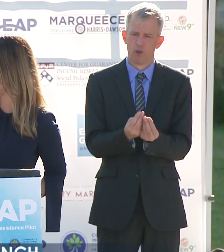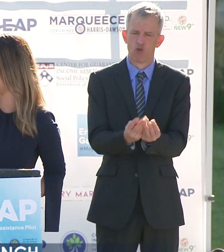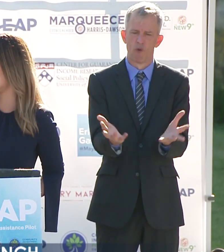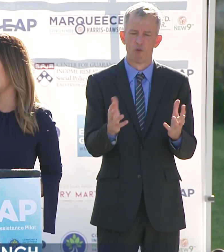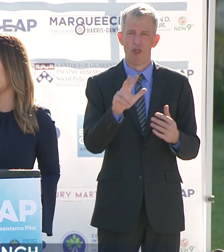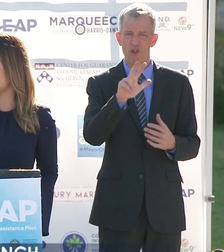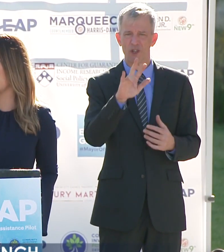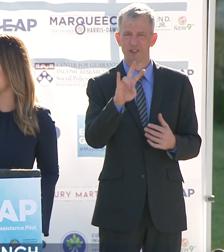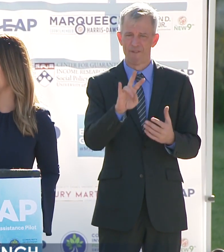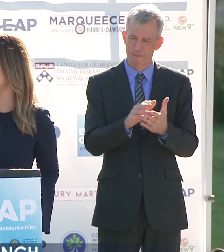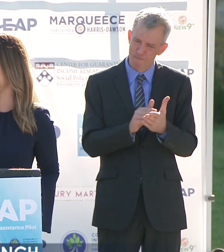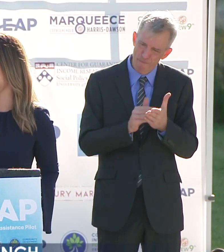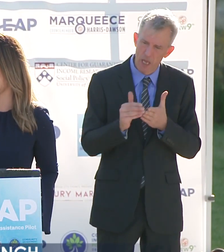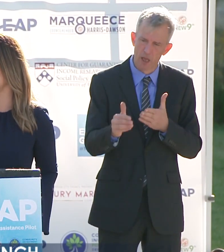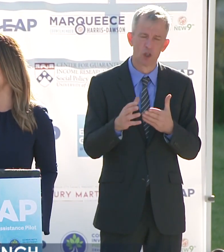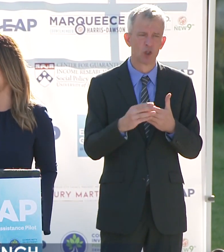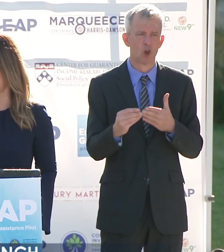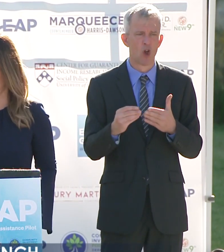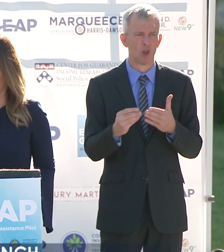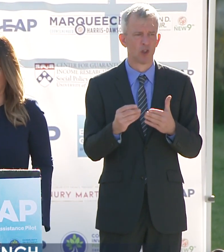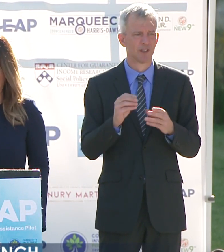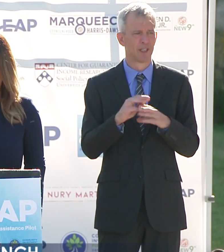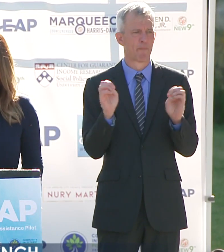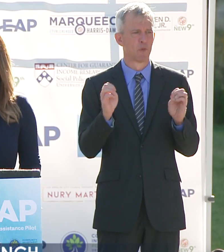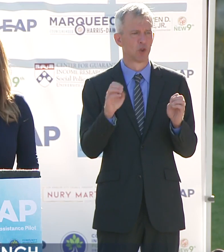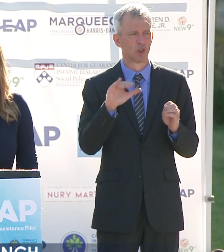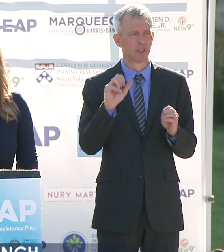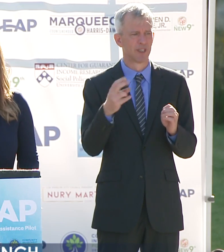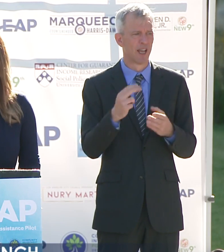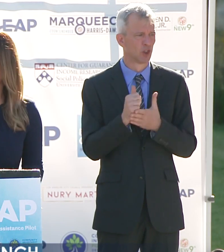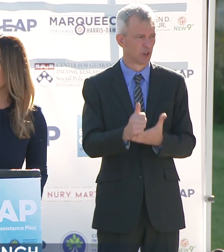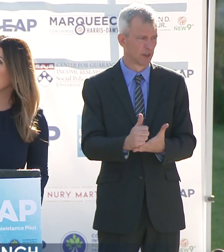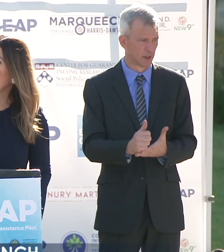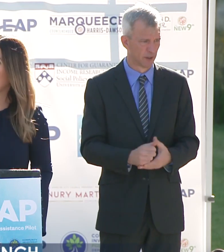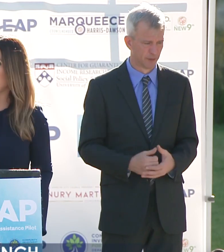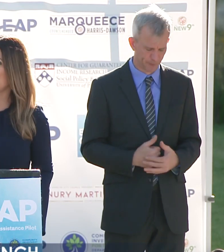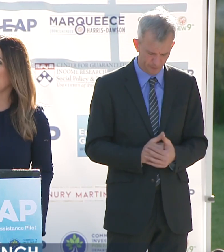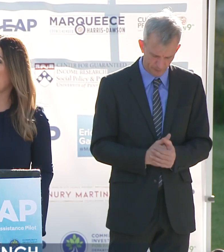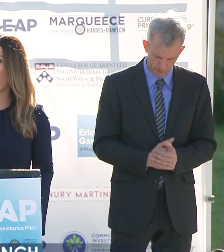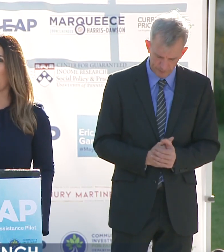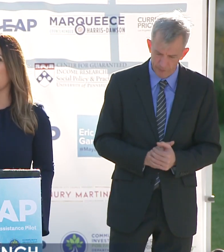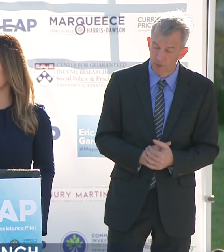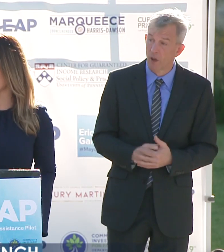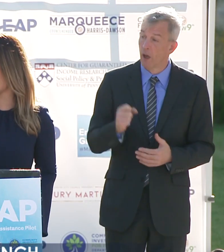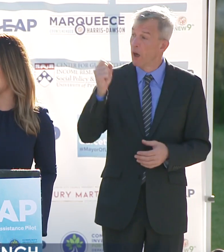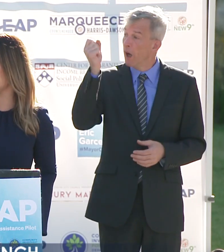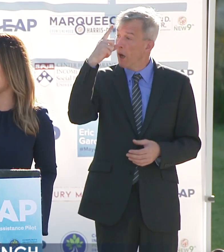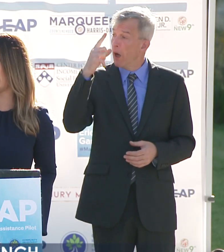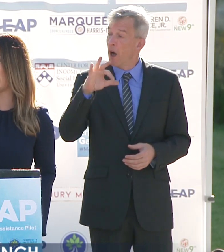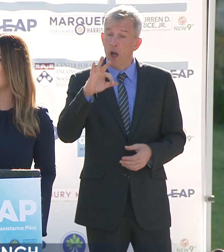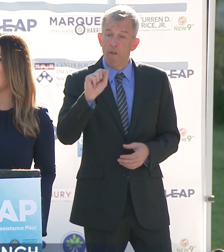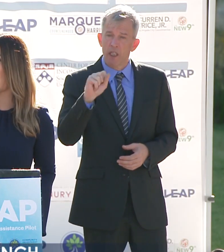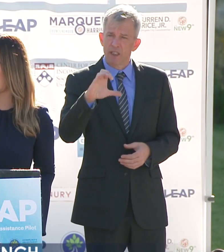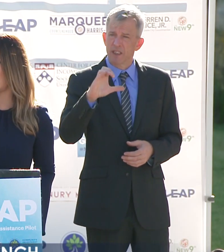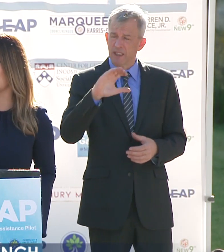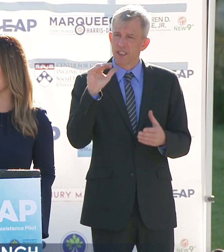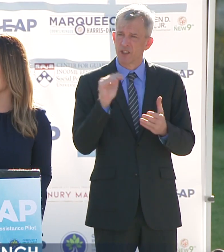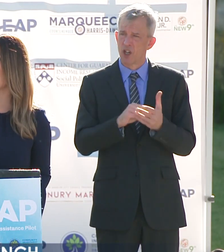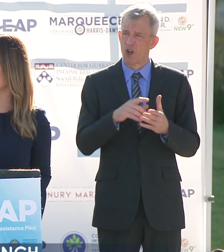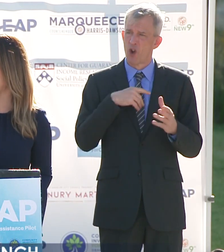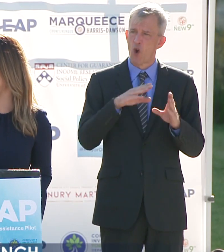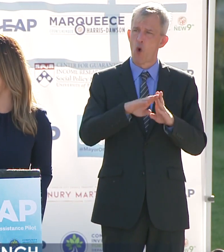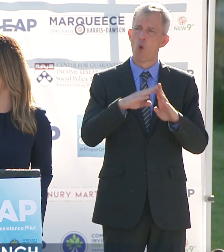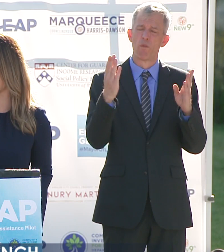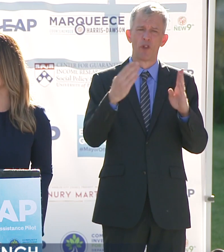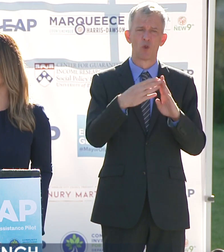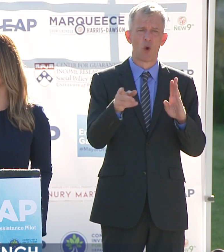million in emergency cash assistance. They were the ones who opened their doors and had lines around